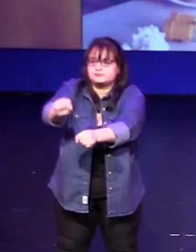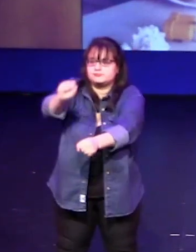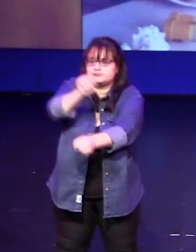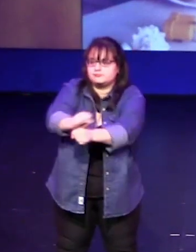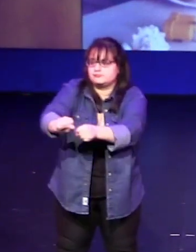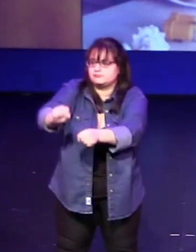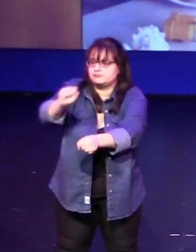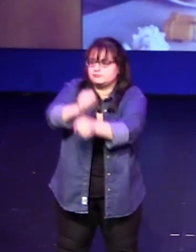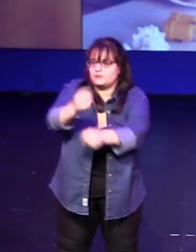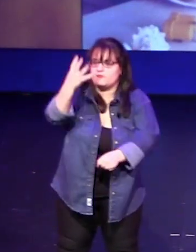So I got to work.